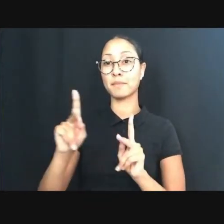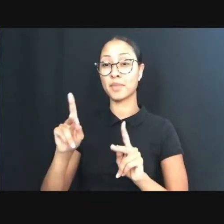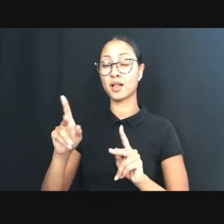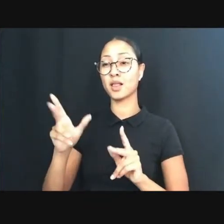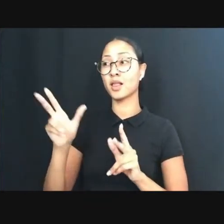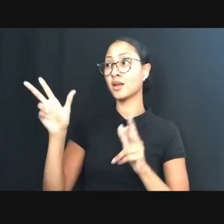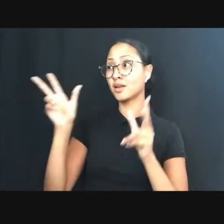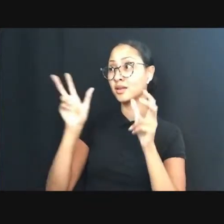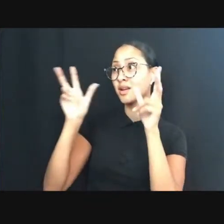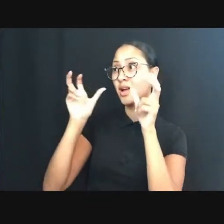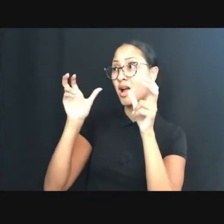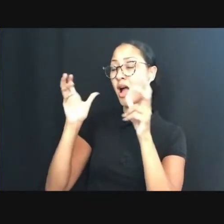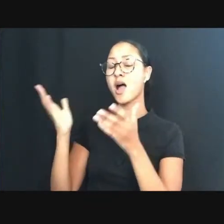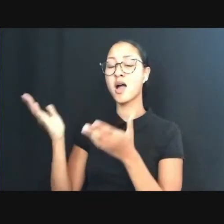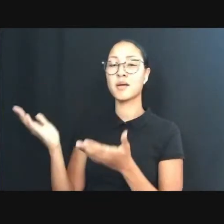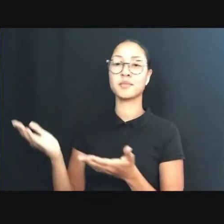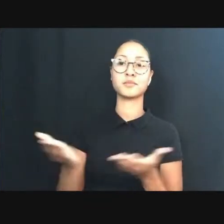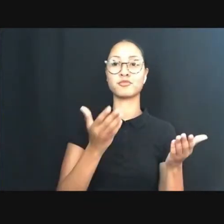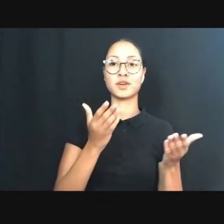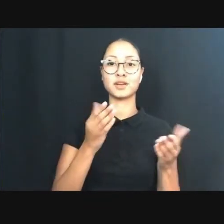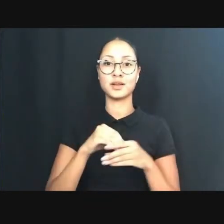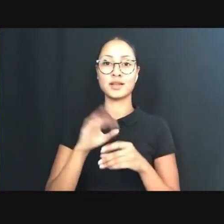You know,